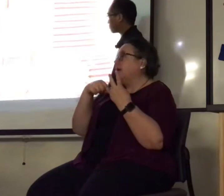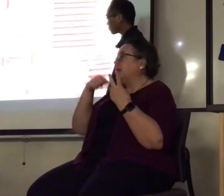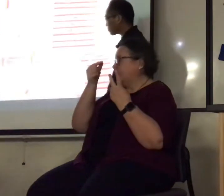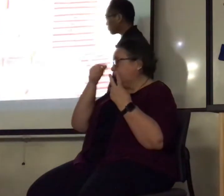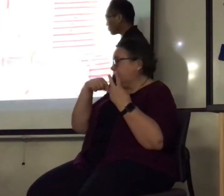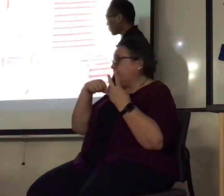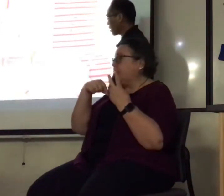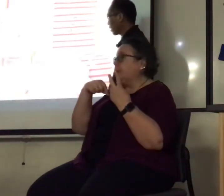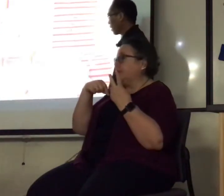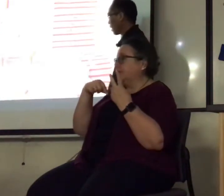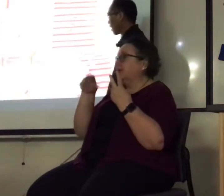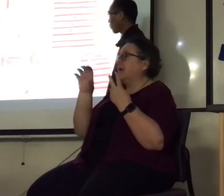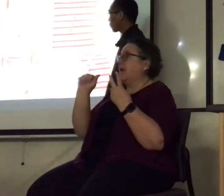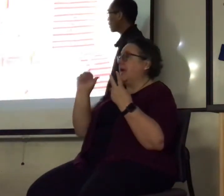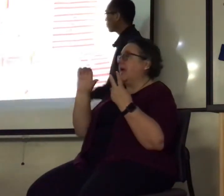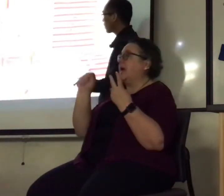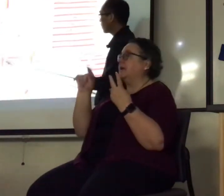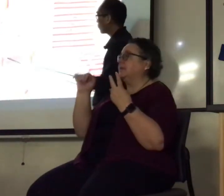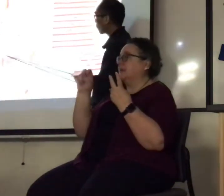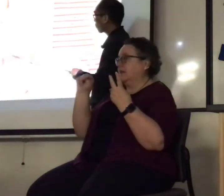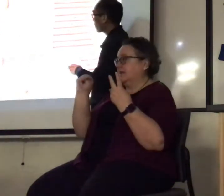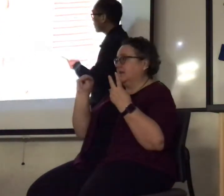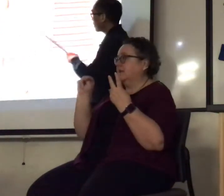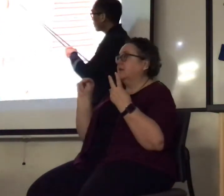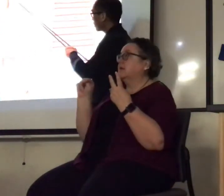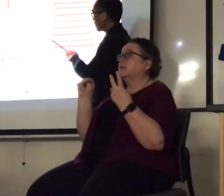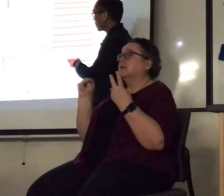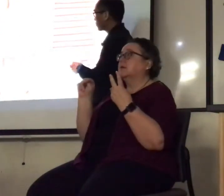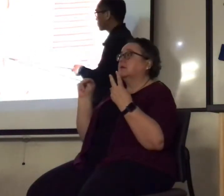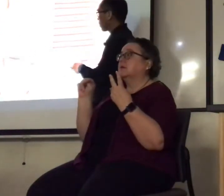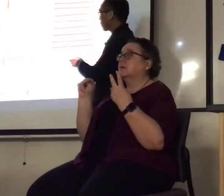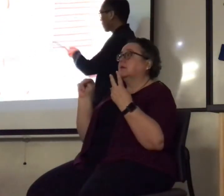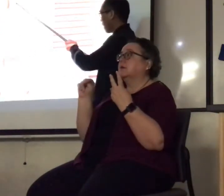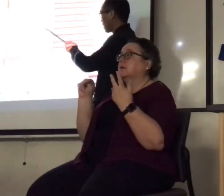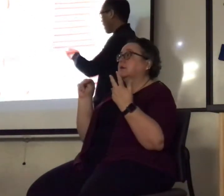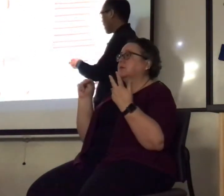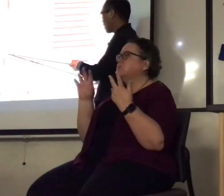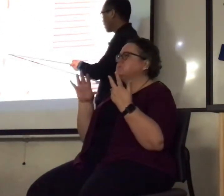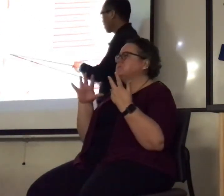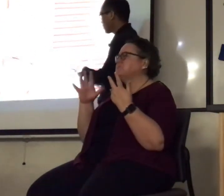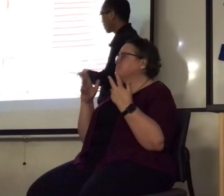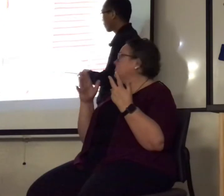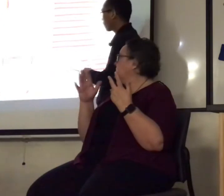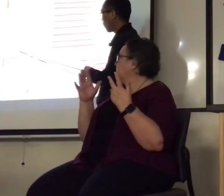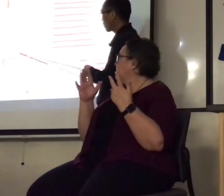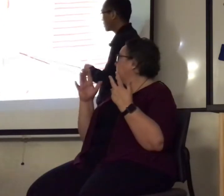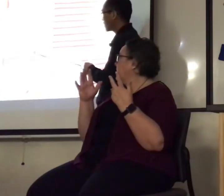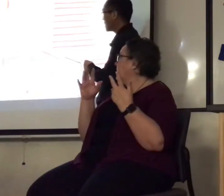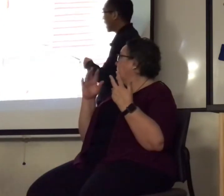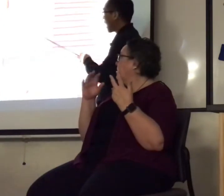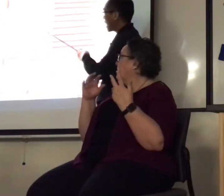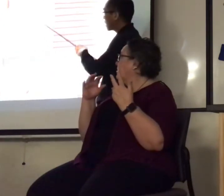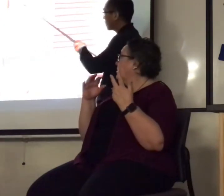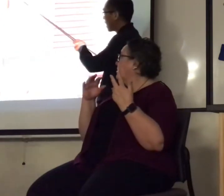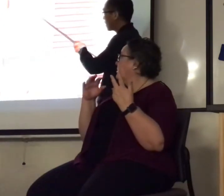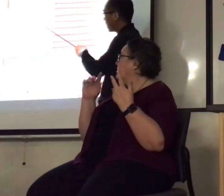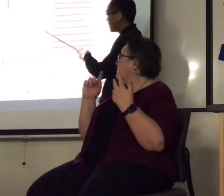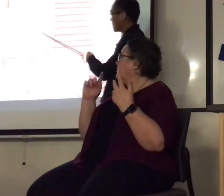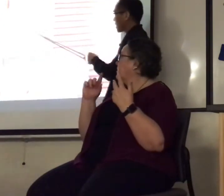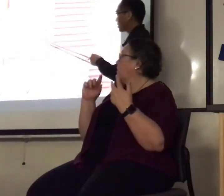actin. 3, when they put the 3, they're just going for a light band. So number 4 is the Z